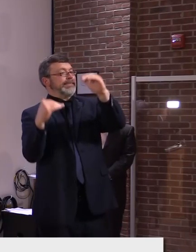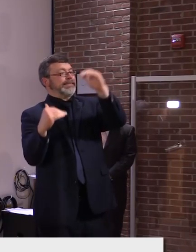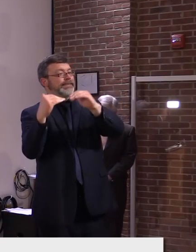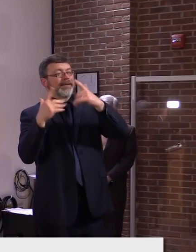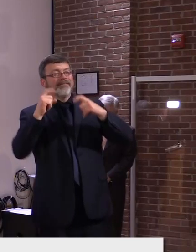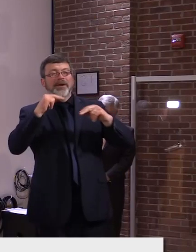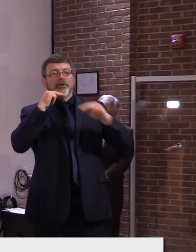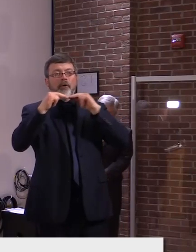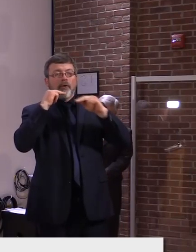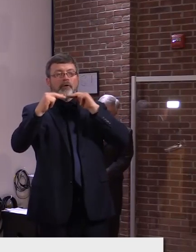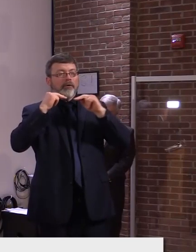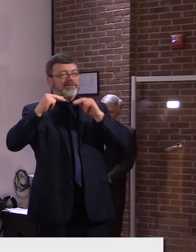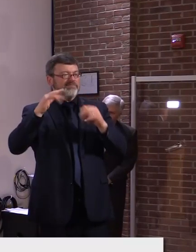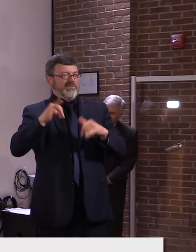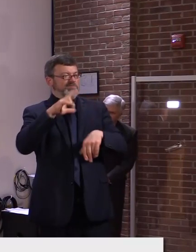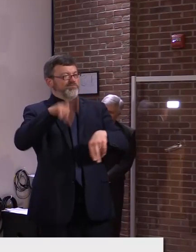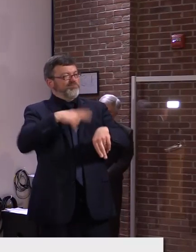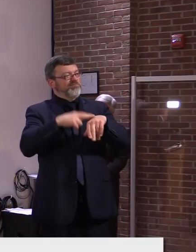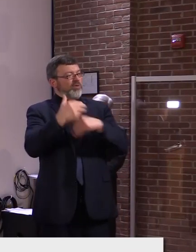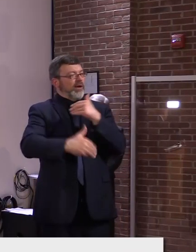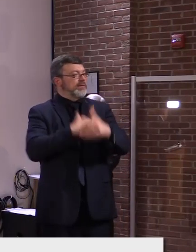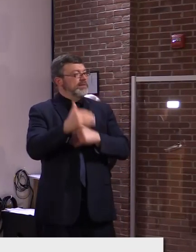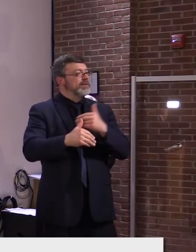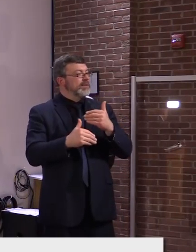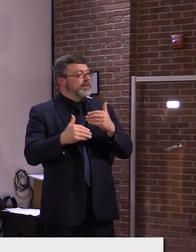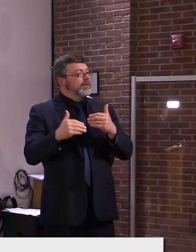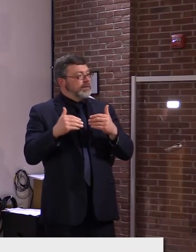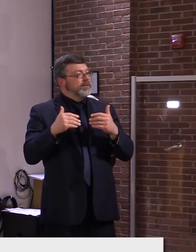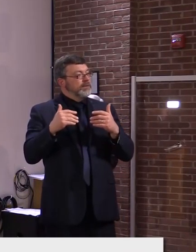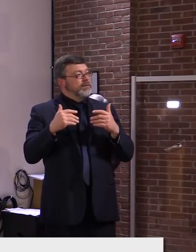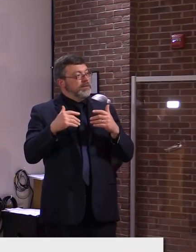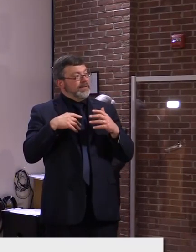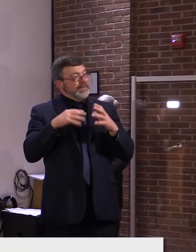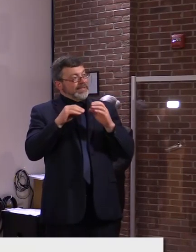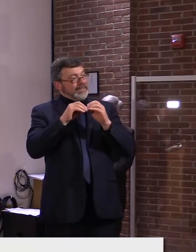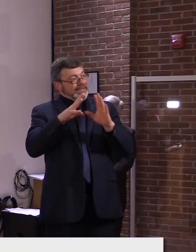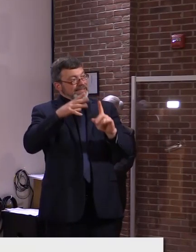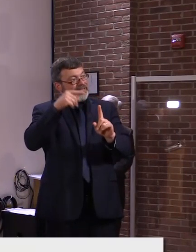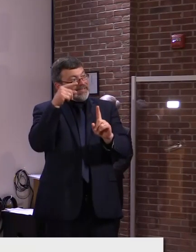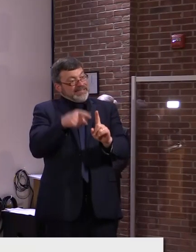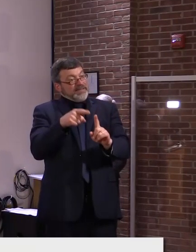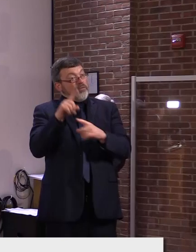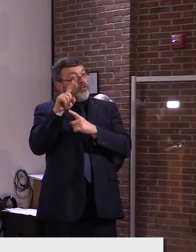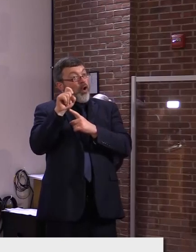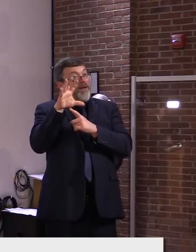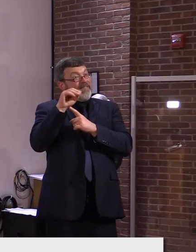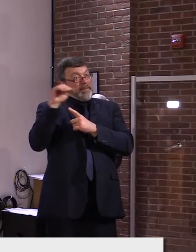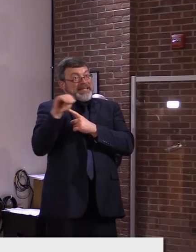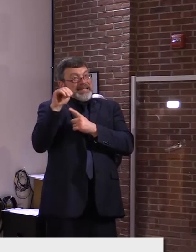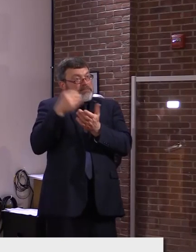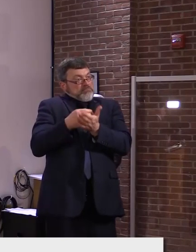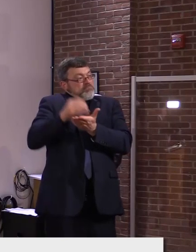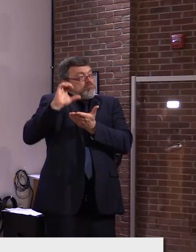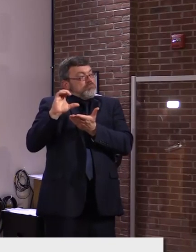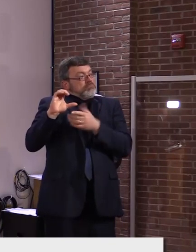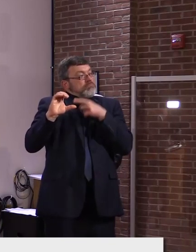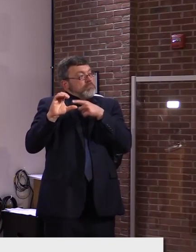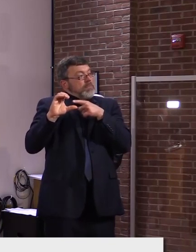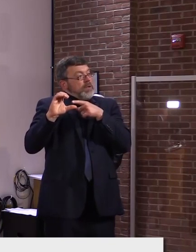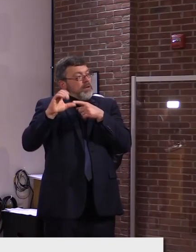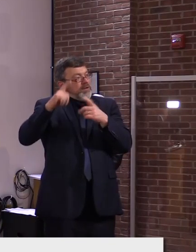the $150 million of the broadband bill, that was, you know, right in line with what we